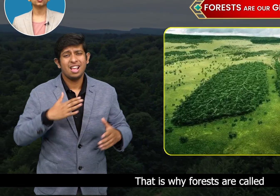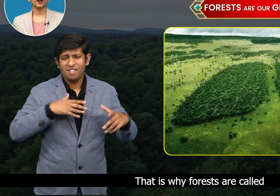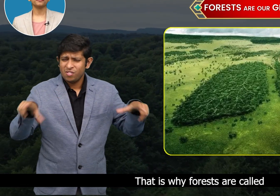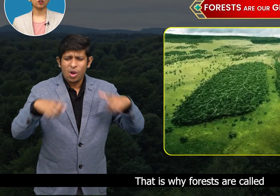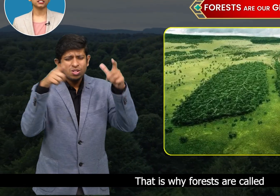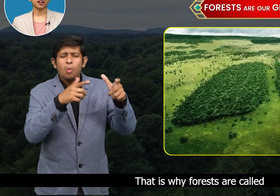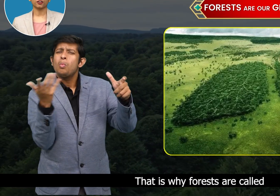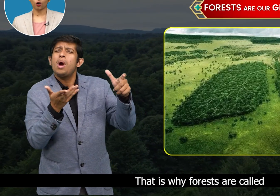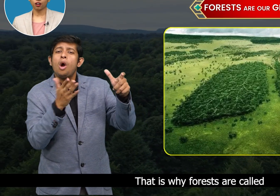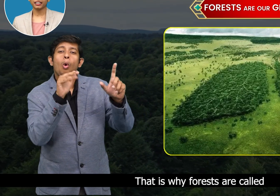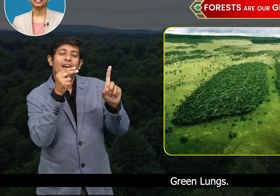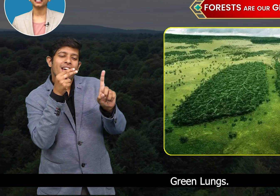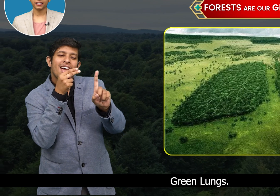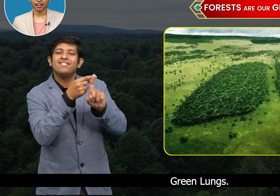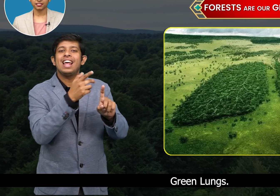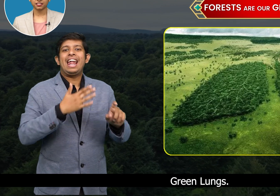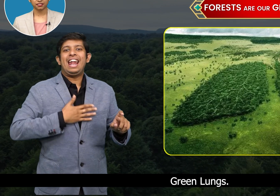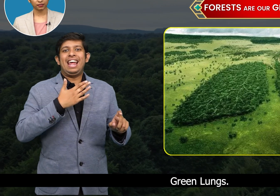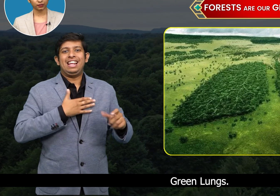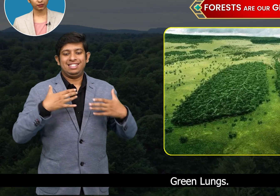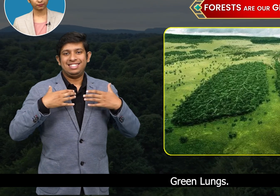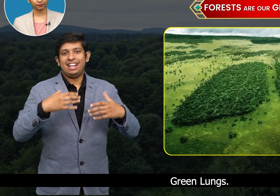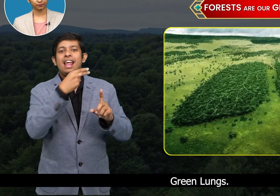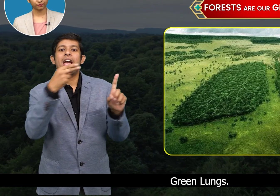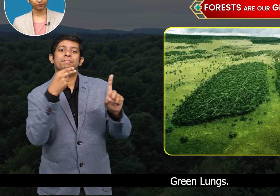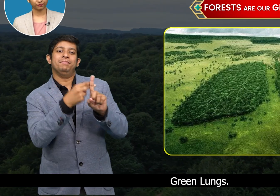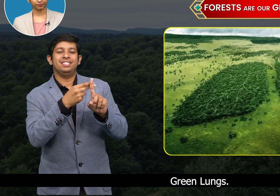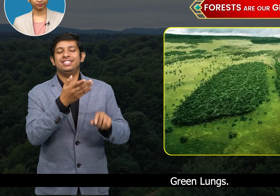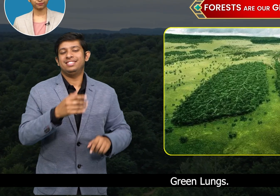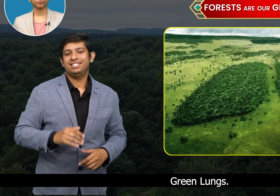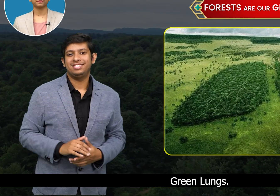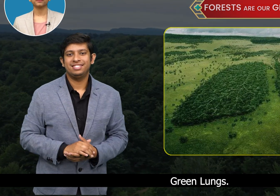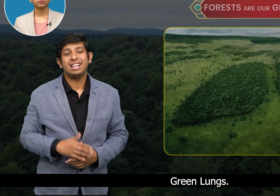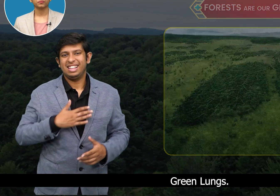That is why forests are called green lungs.